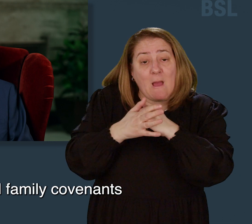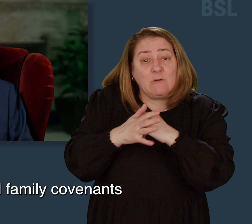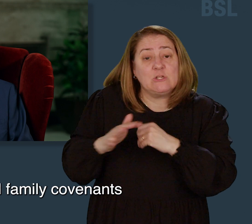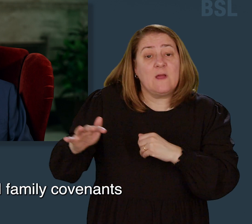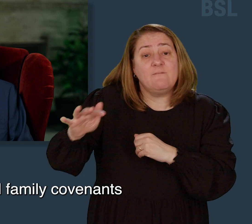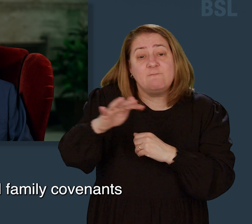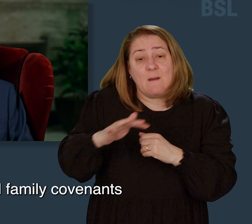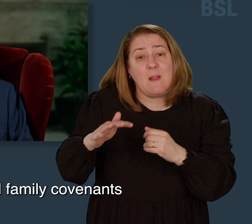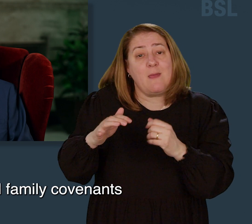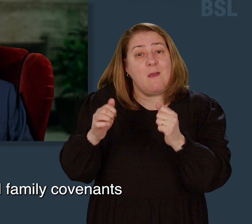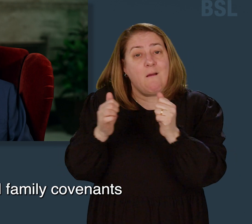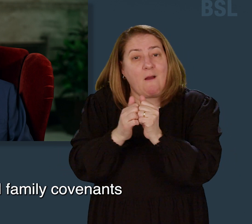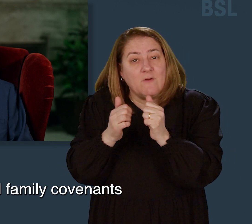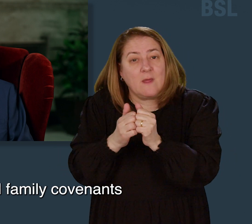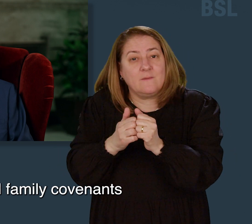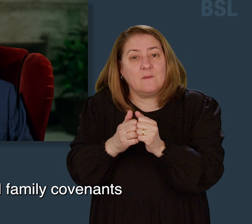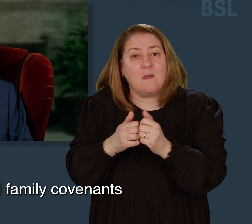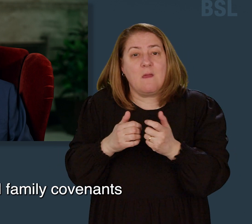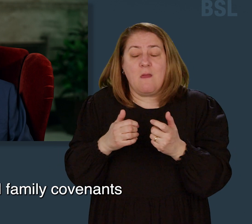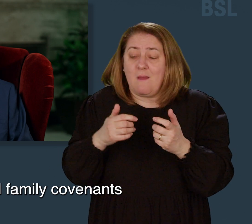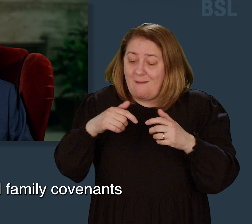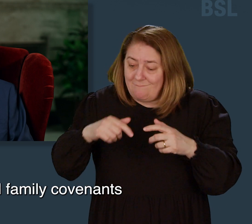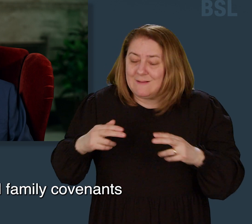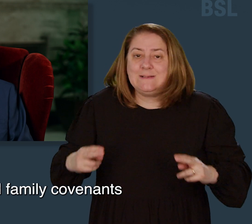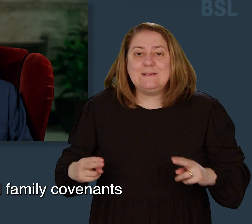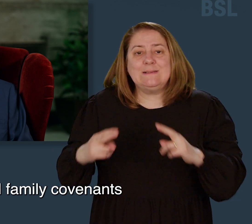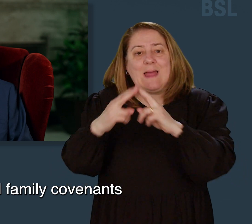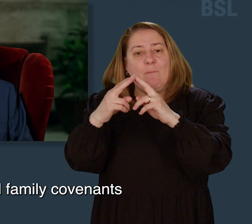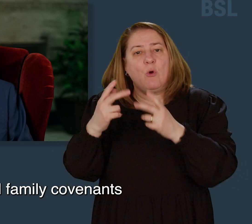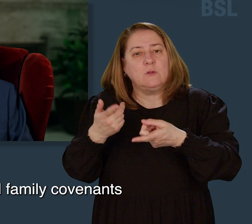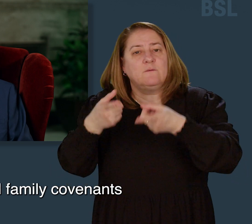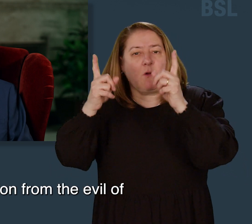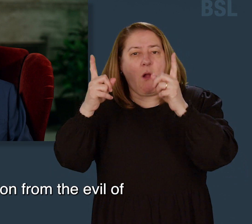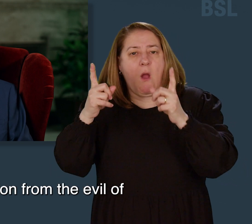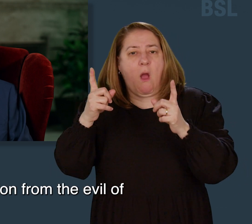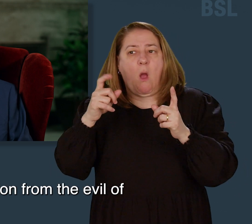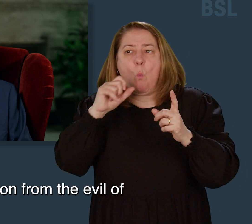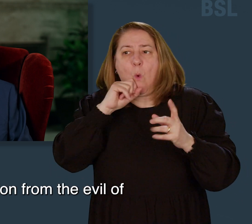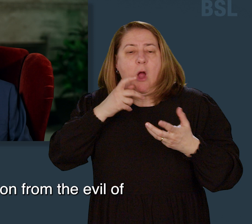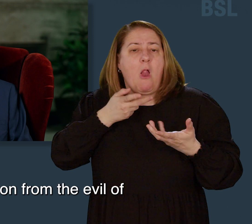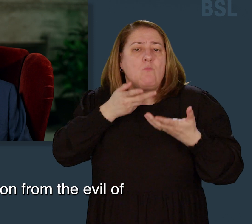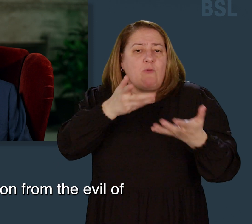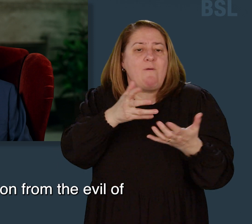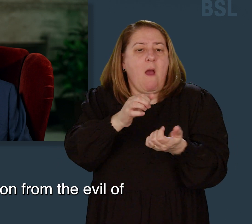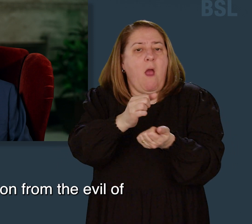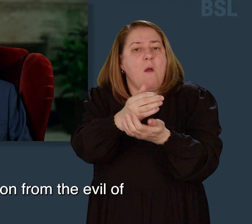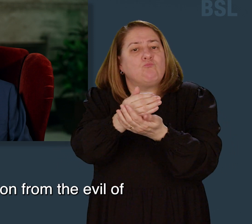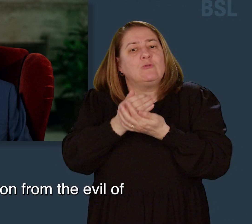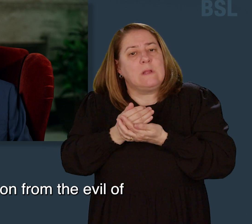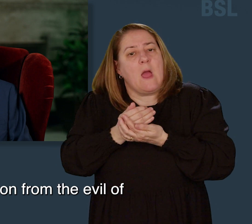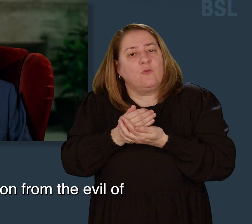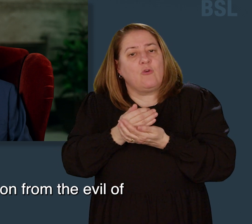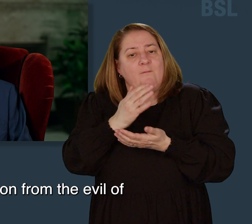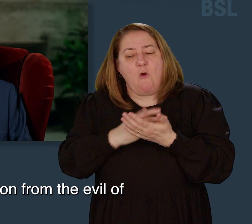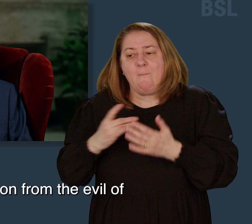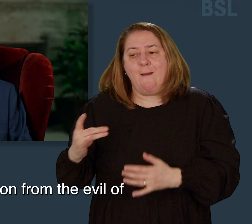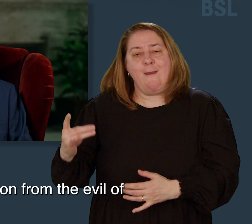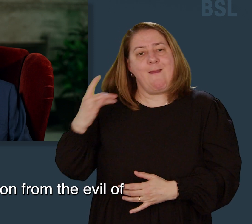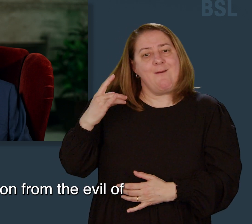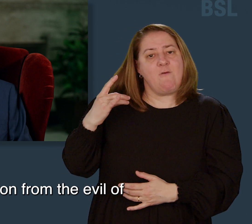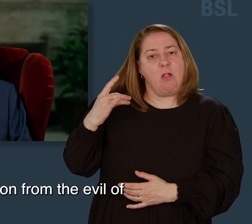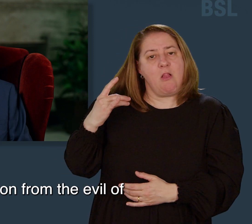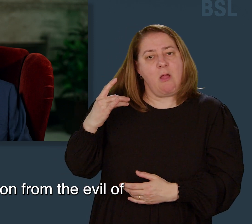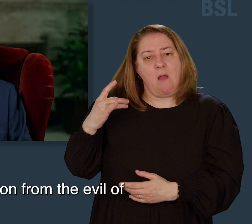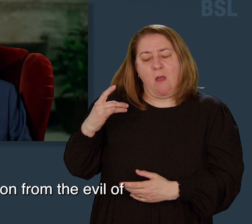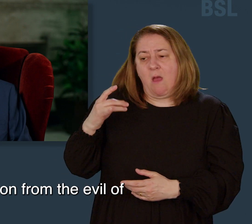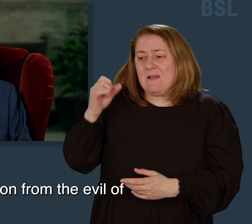Honoring marriage and family covenants made in temples of God will provide protection